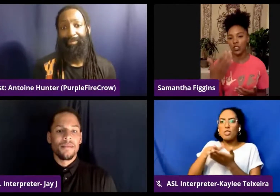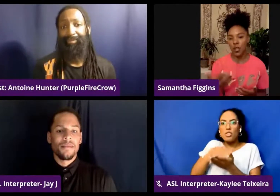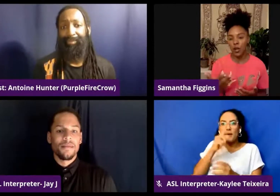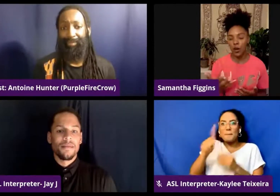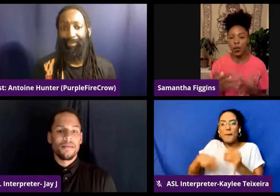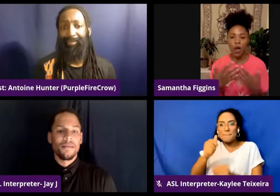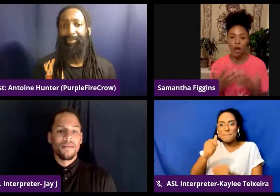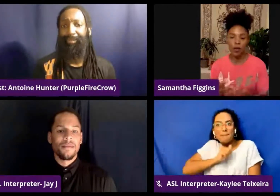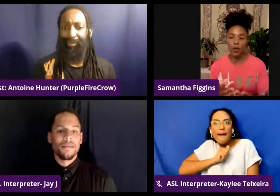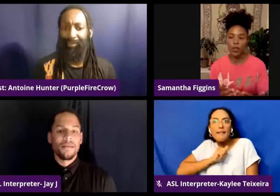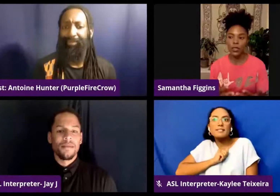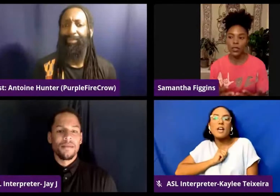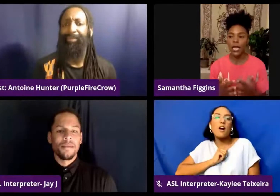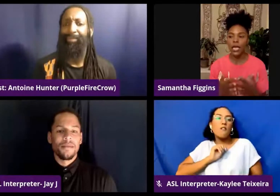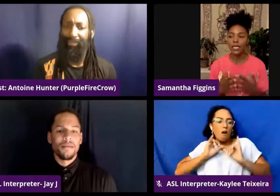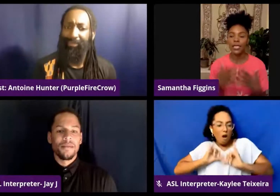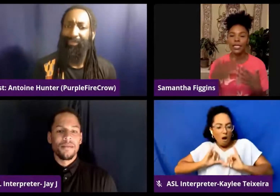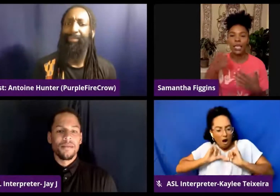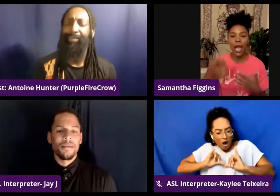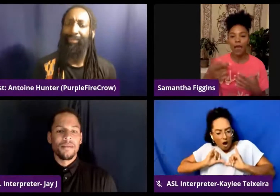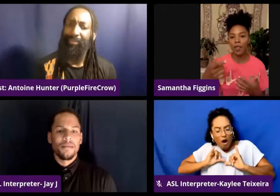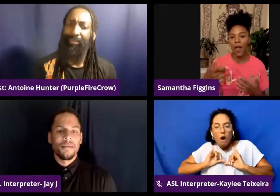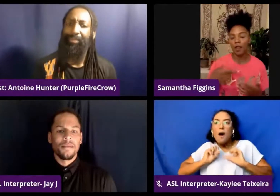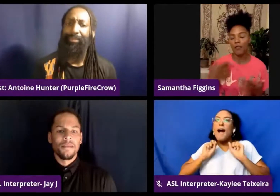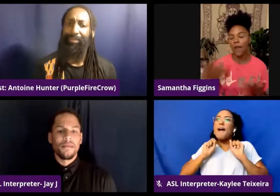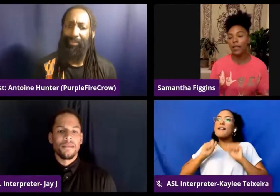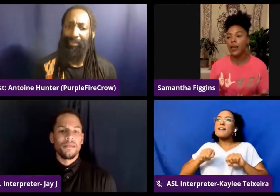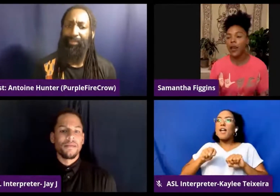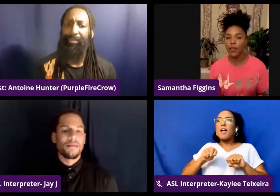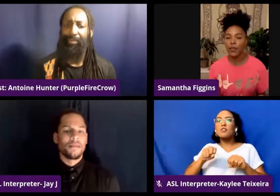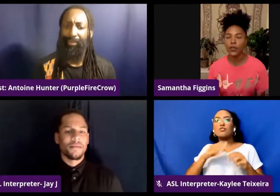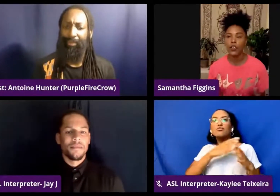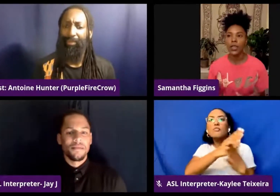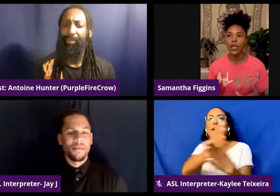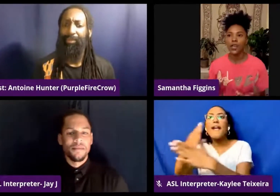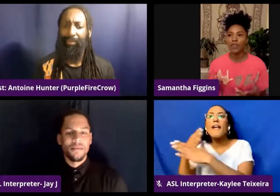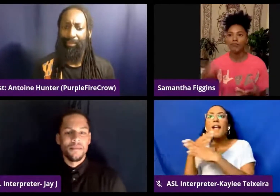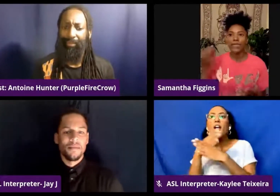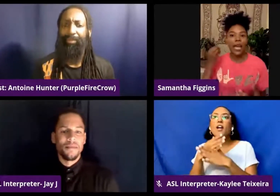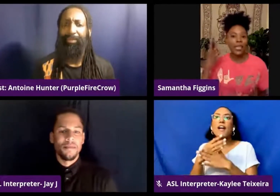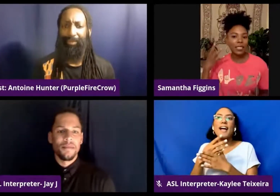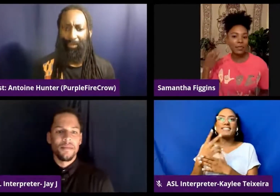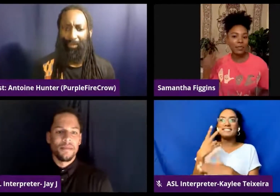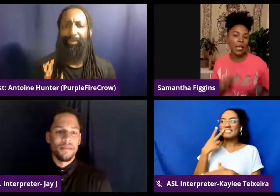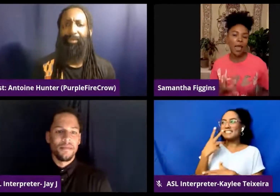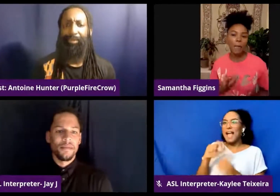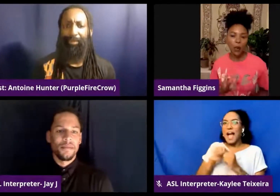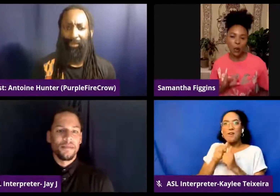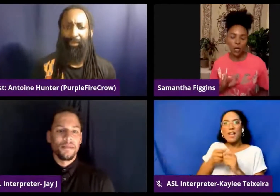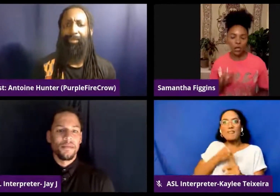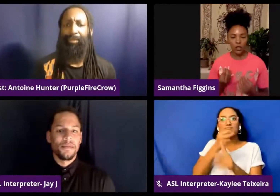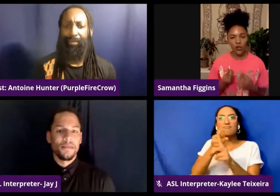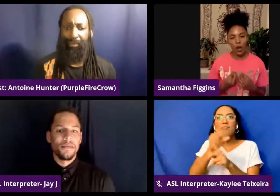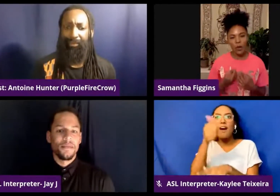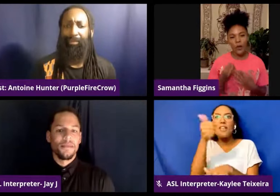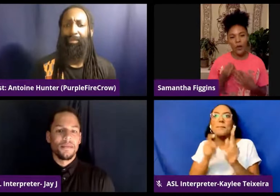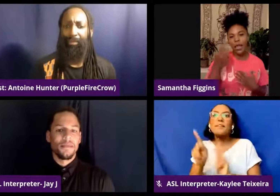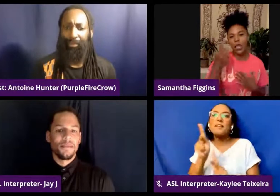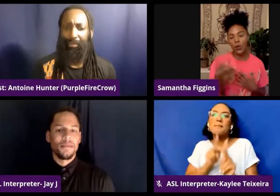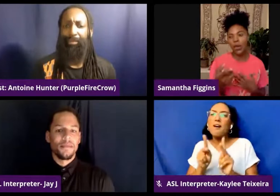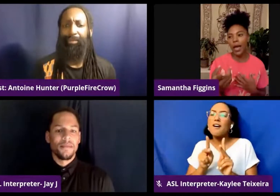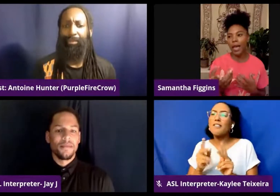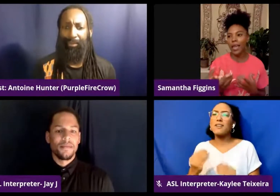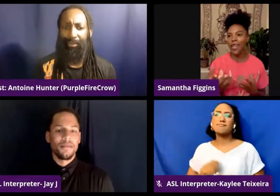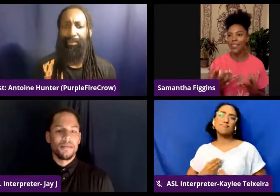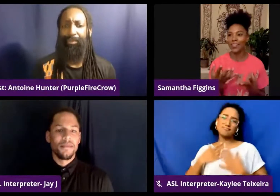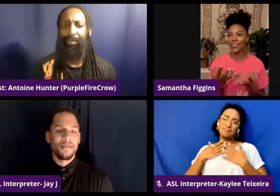I can share with others, and seeing how that affects others lights my light more. I want to